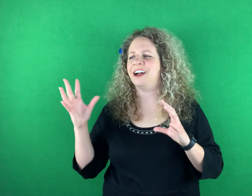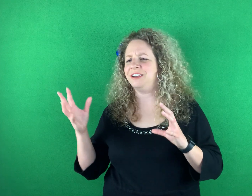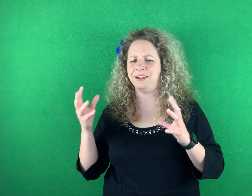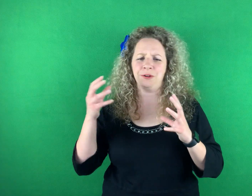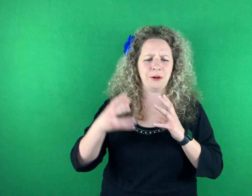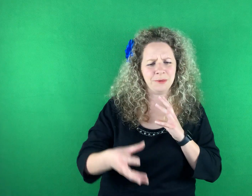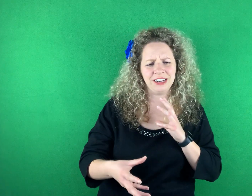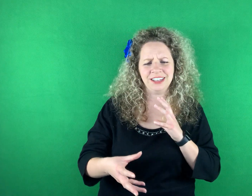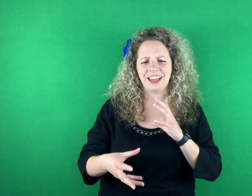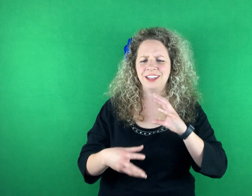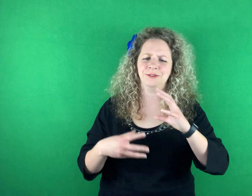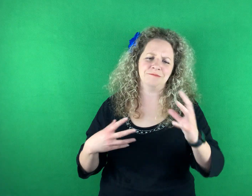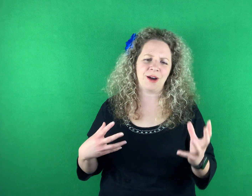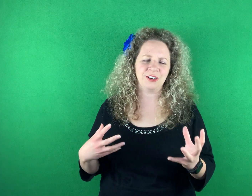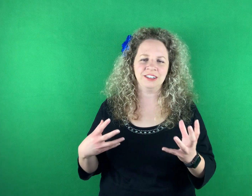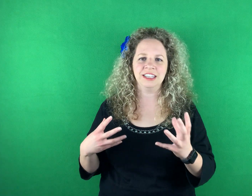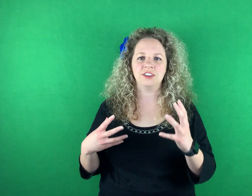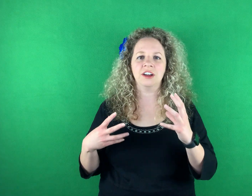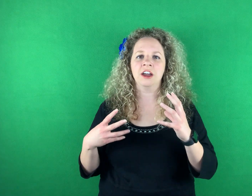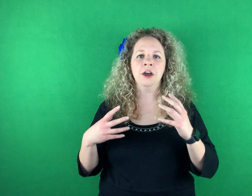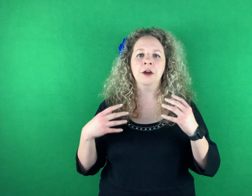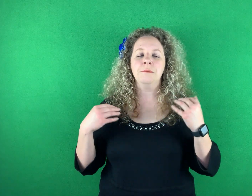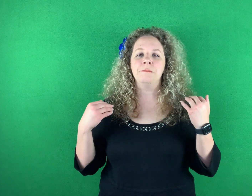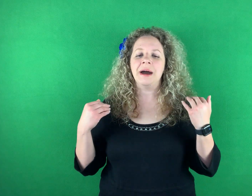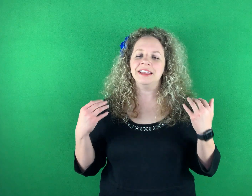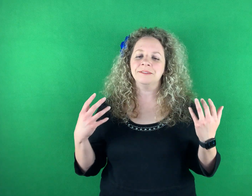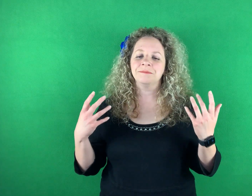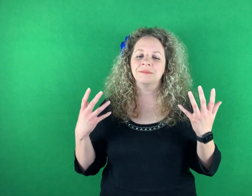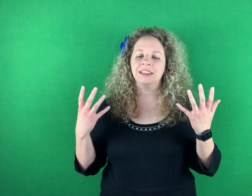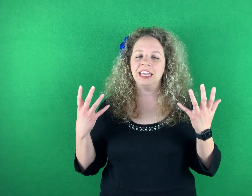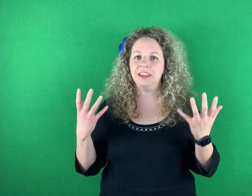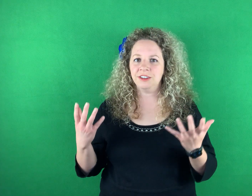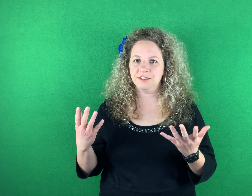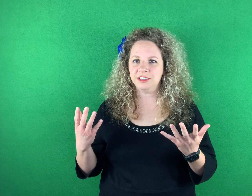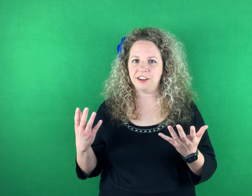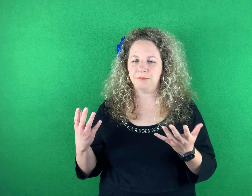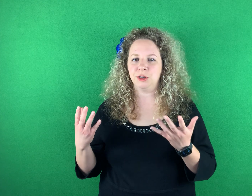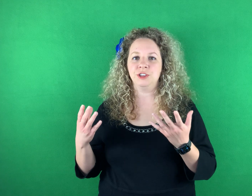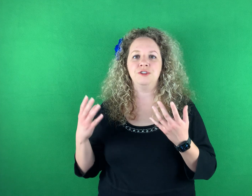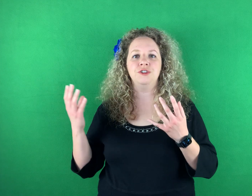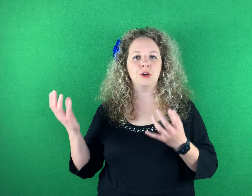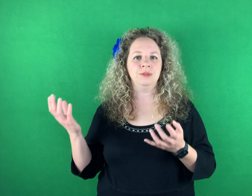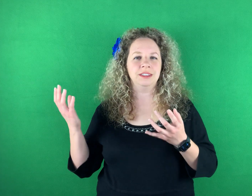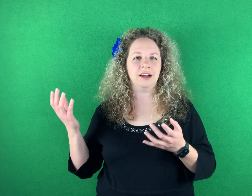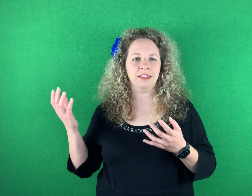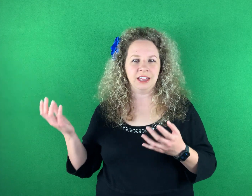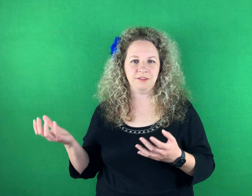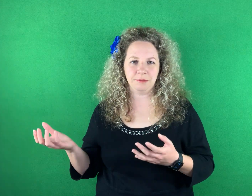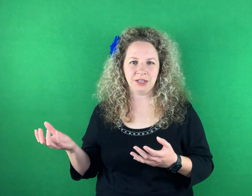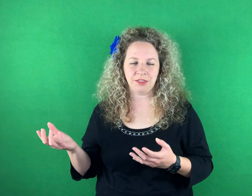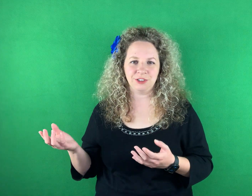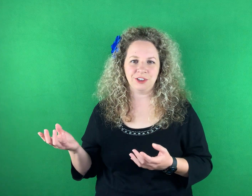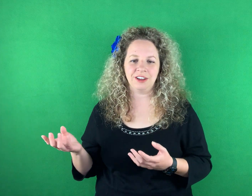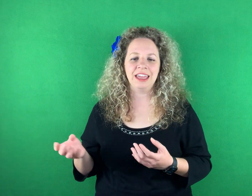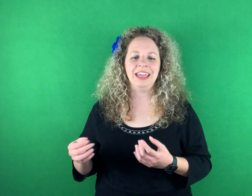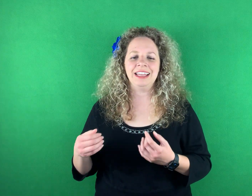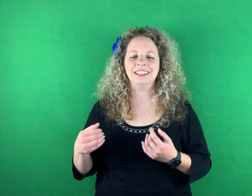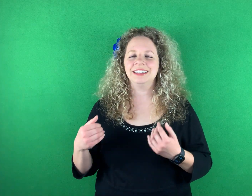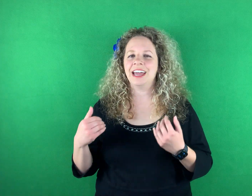he incorporated that into a modern day song. But even if a deaf person knows that line from another song, it doesn't have